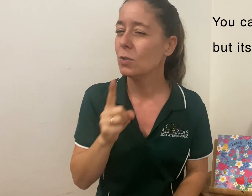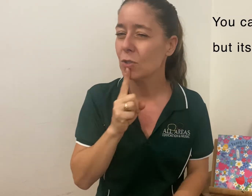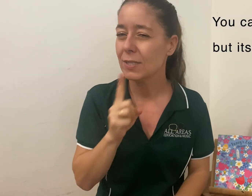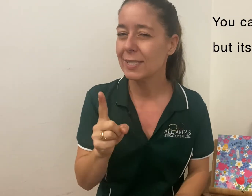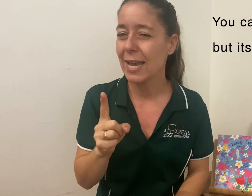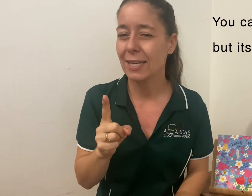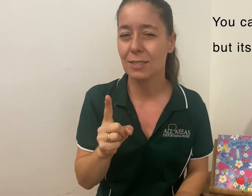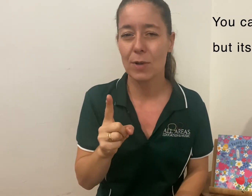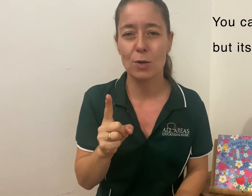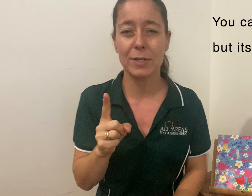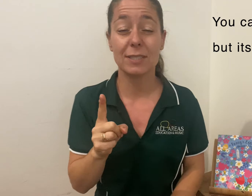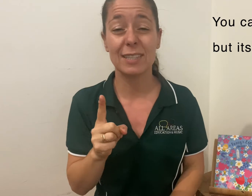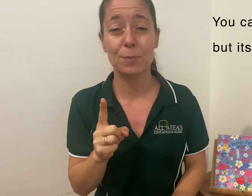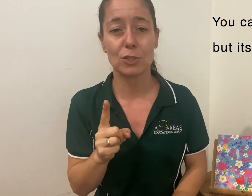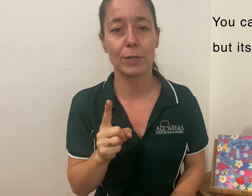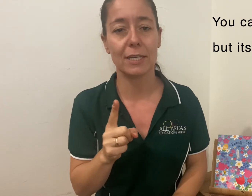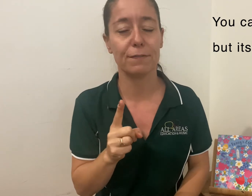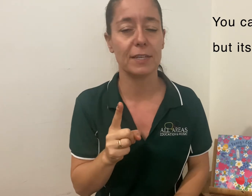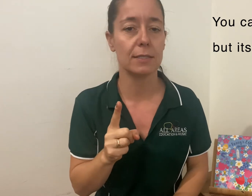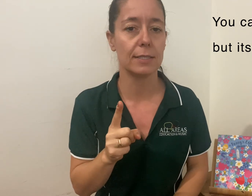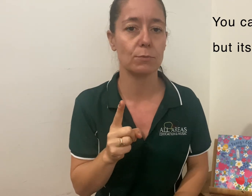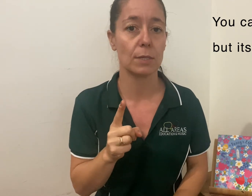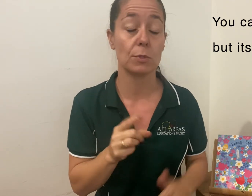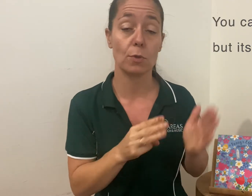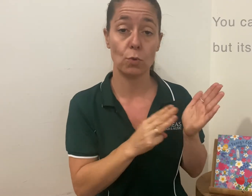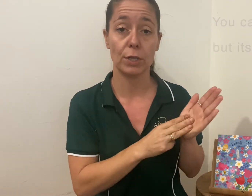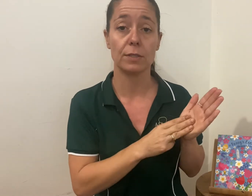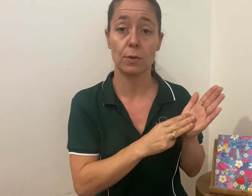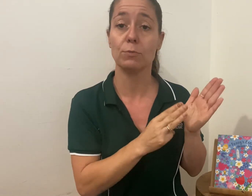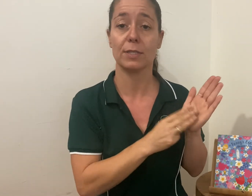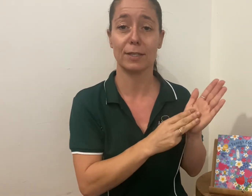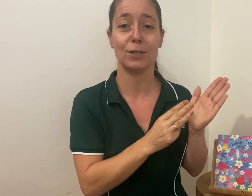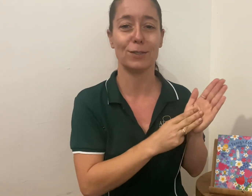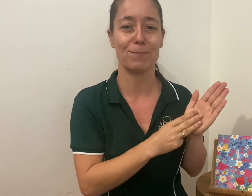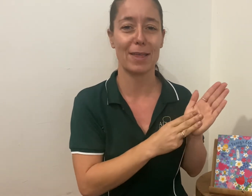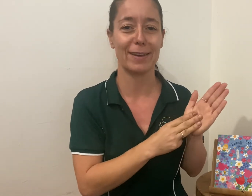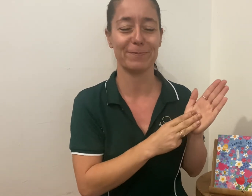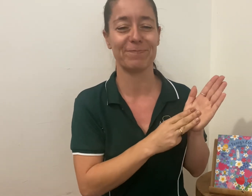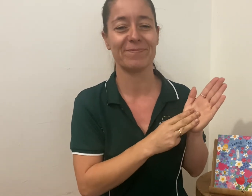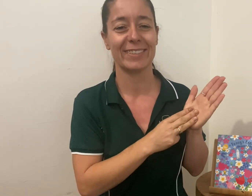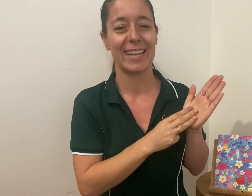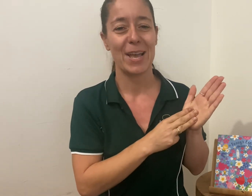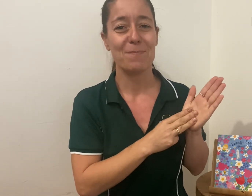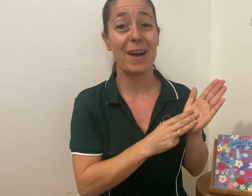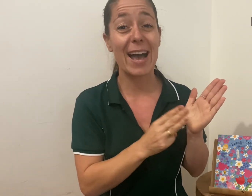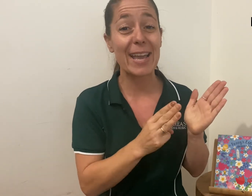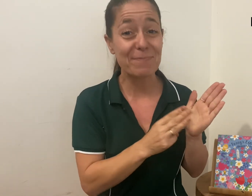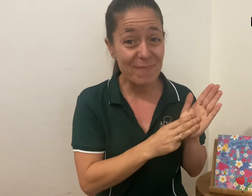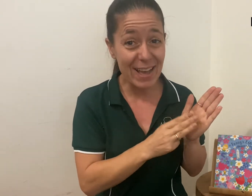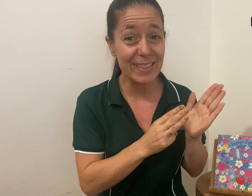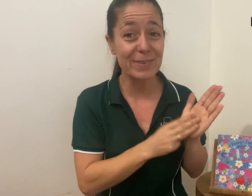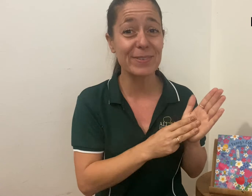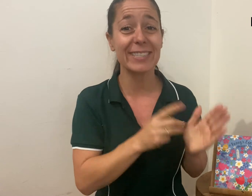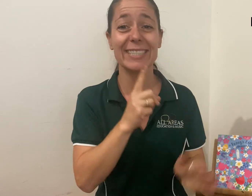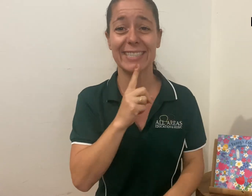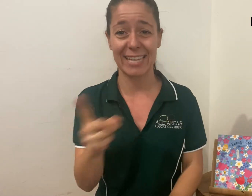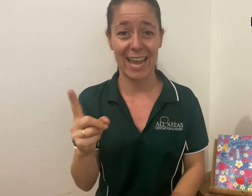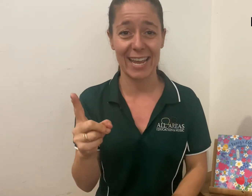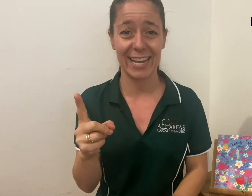do say as well, but it's a little bit tricky to fit in sometimes with the word, so I'm just going to use mother. My mother would